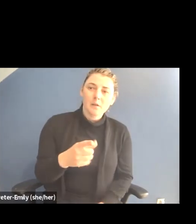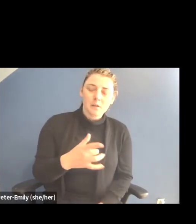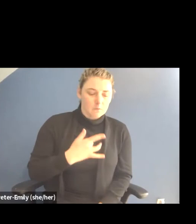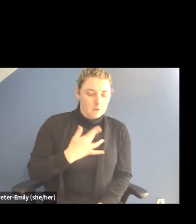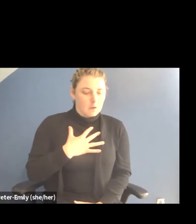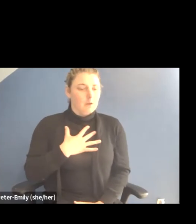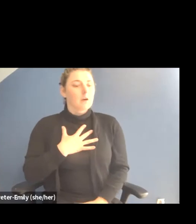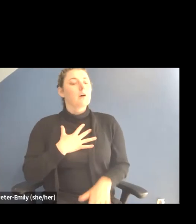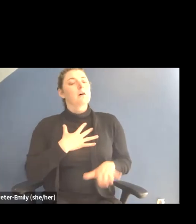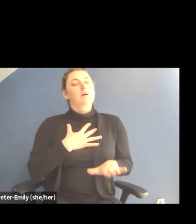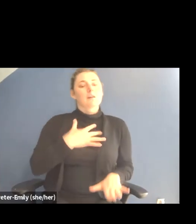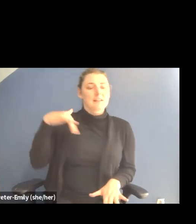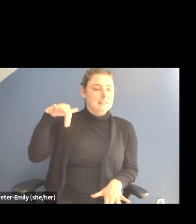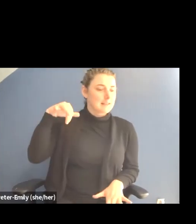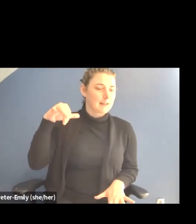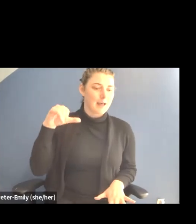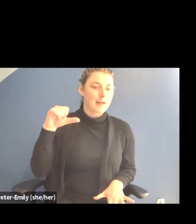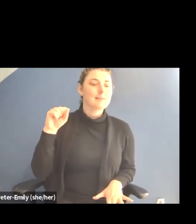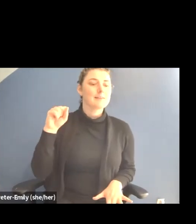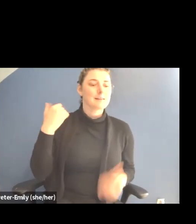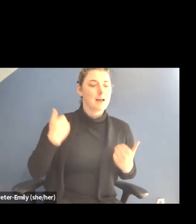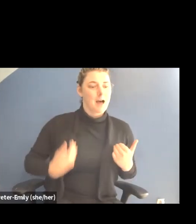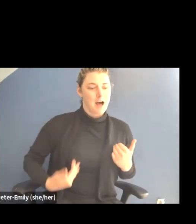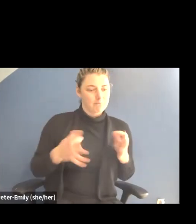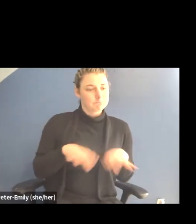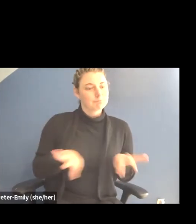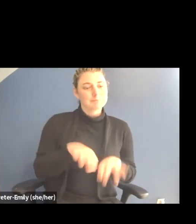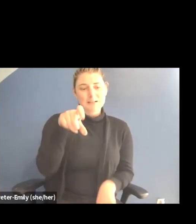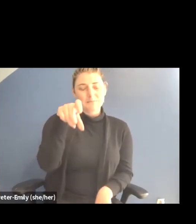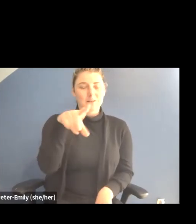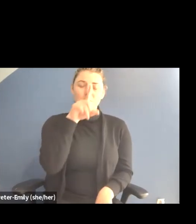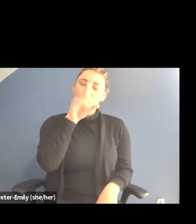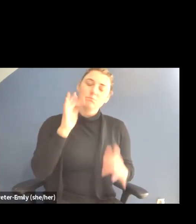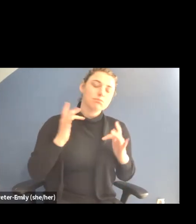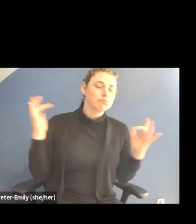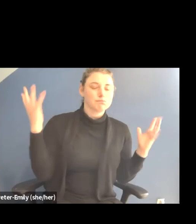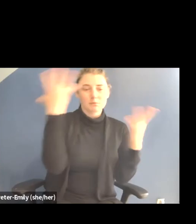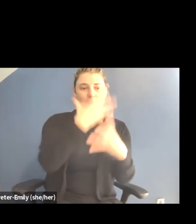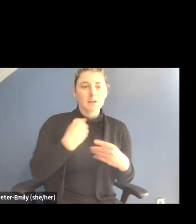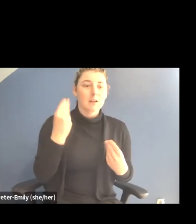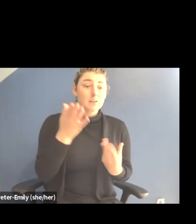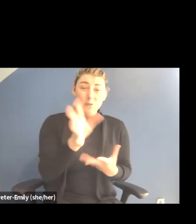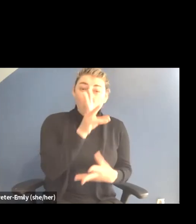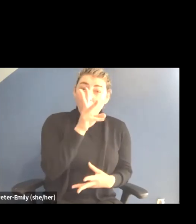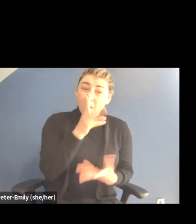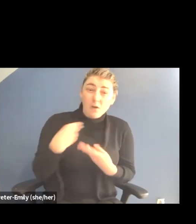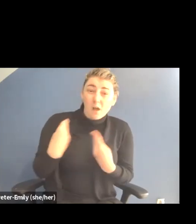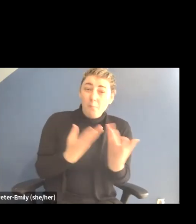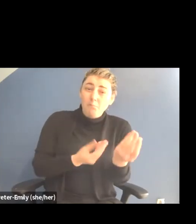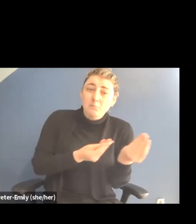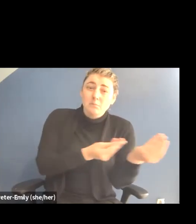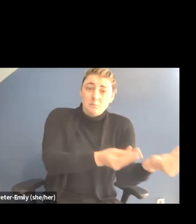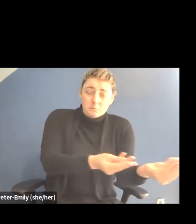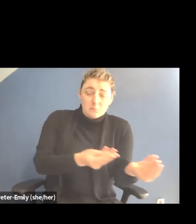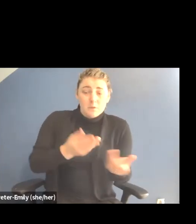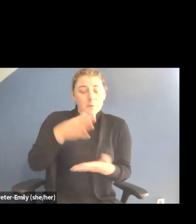of yes. You so necessary. You so fly. You wet the water. You cool the